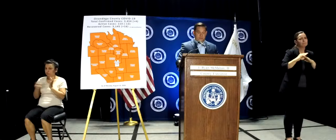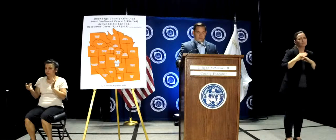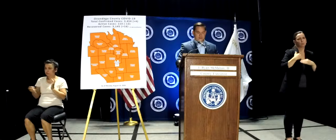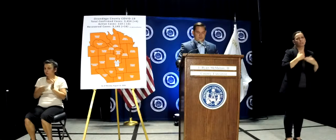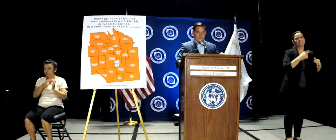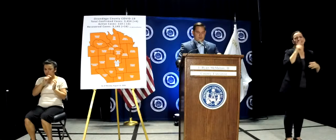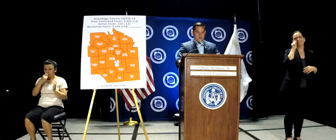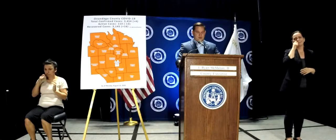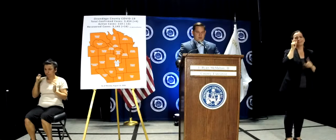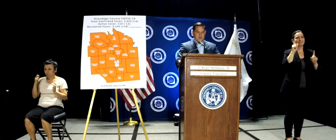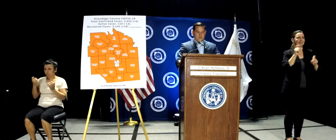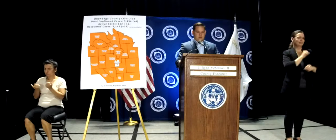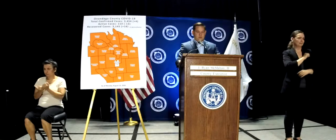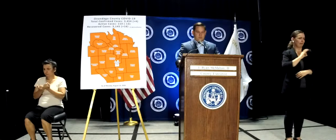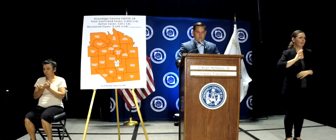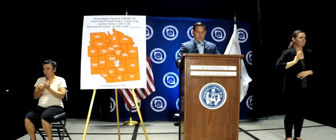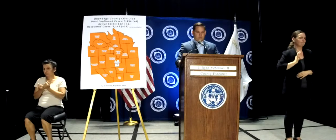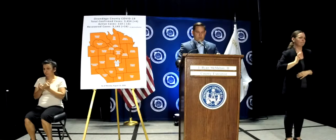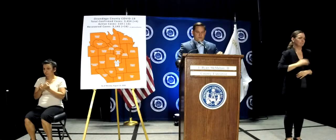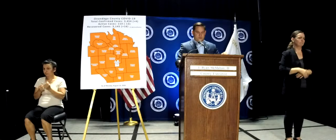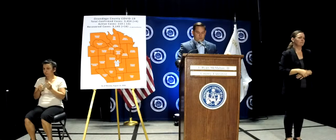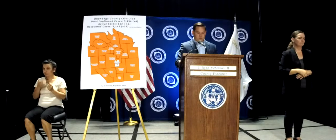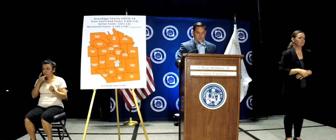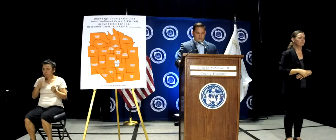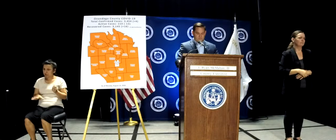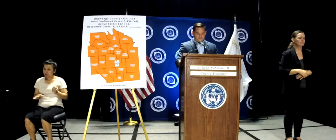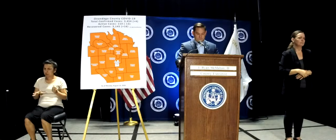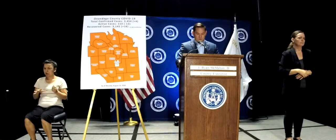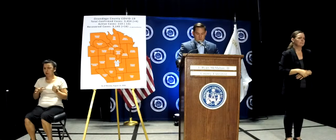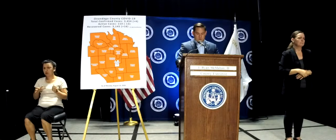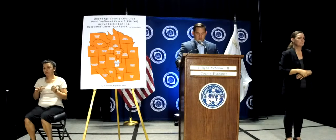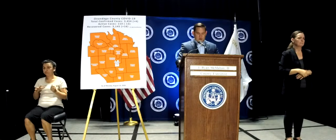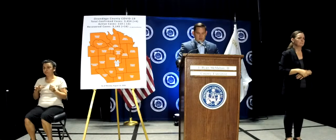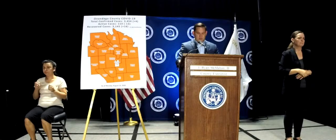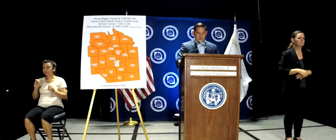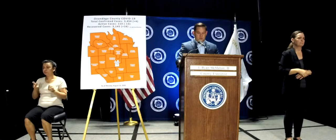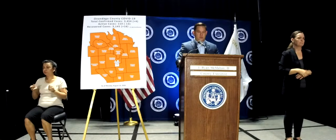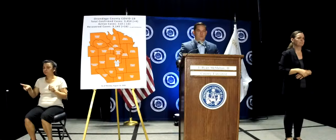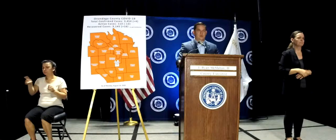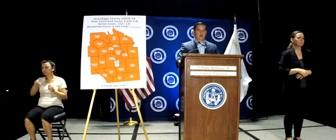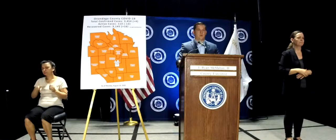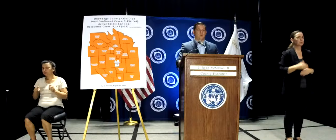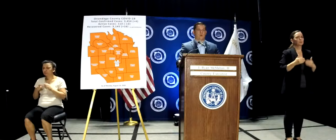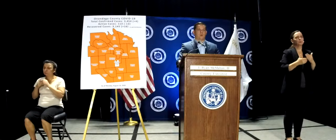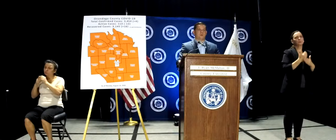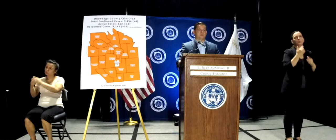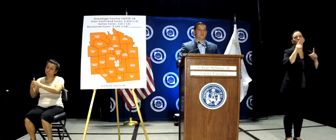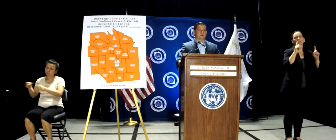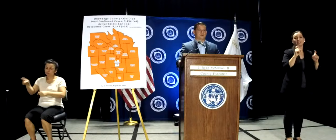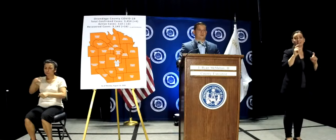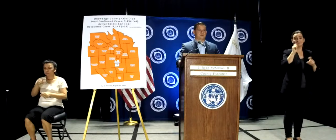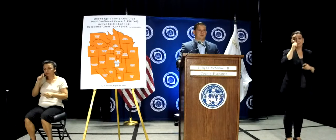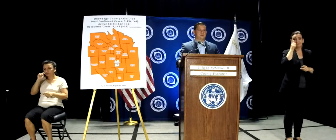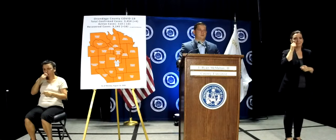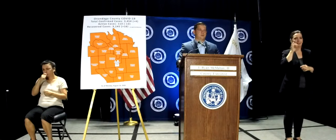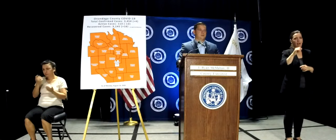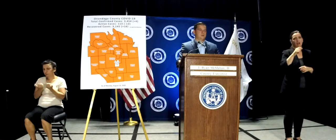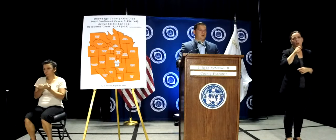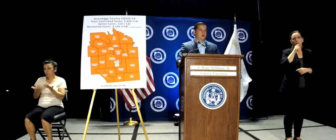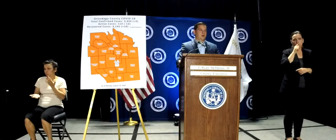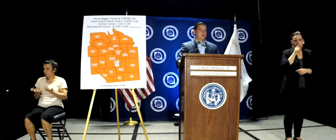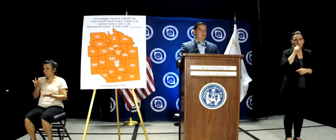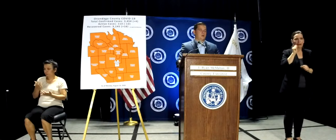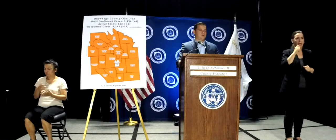be in place and is already being put in place as we speak. In addition to that, we'll work with the districts as